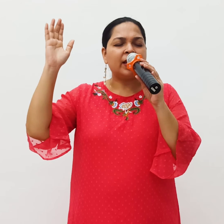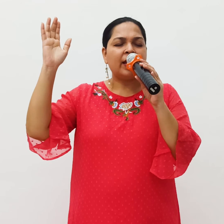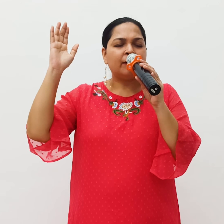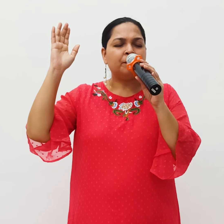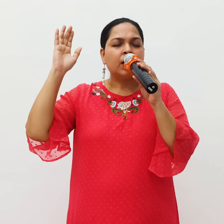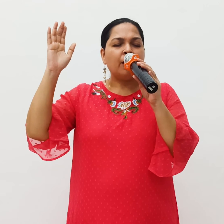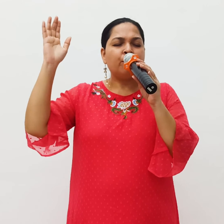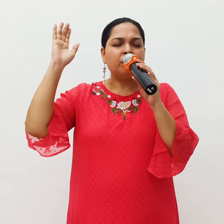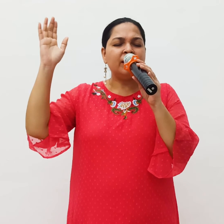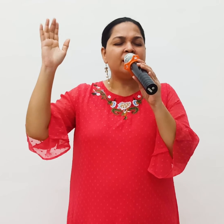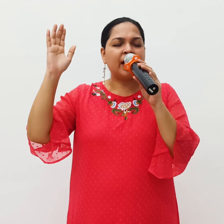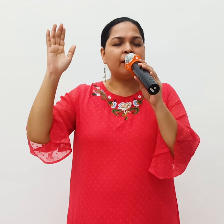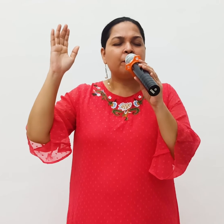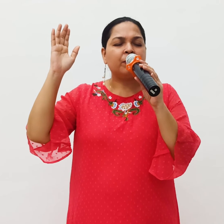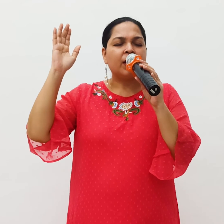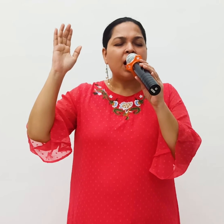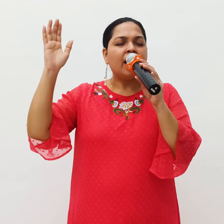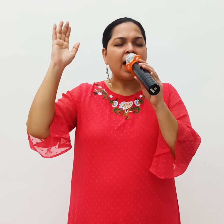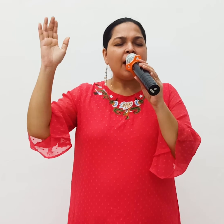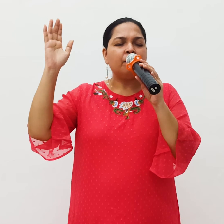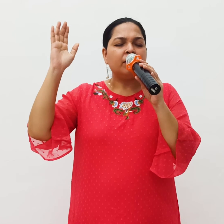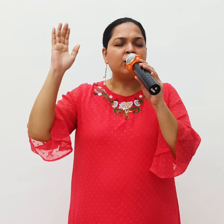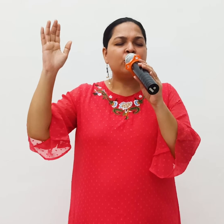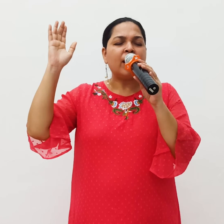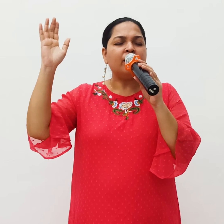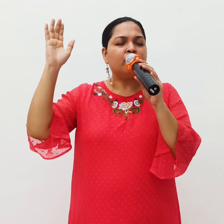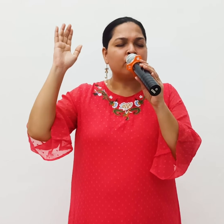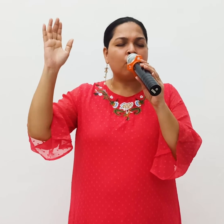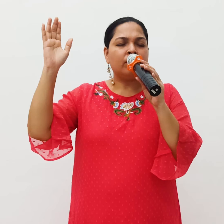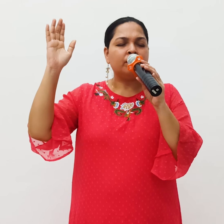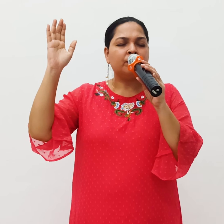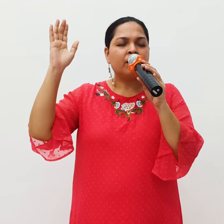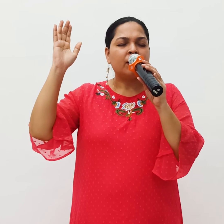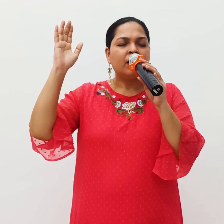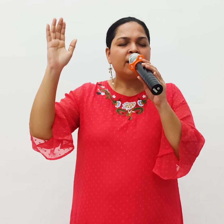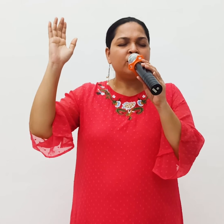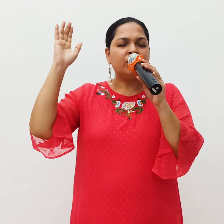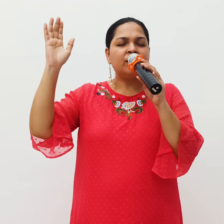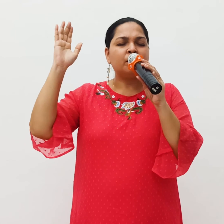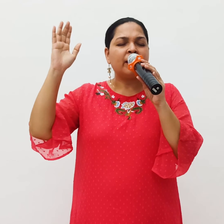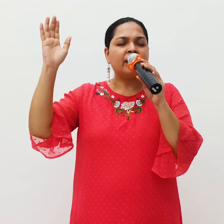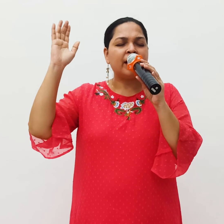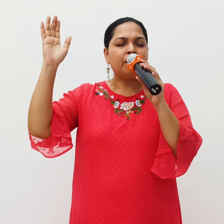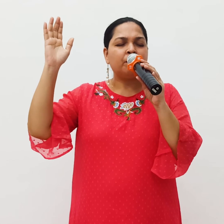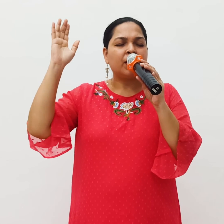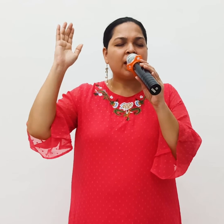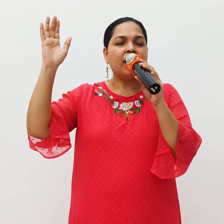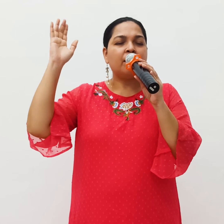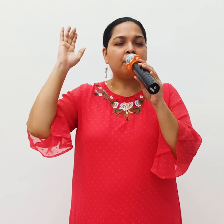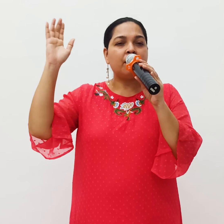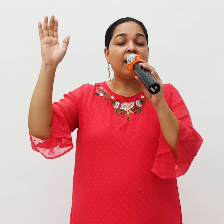born again, and from this day, I am a child of God. In Jesus' mighty